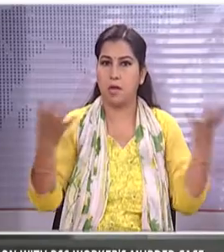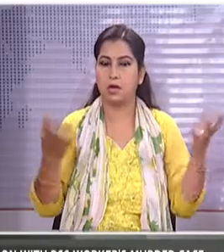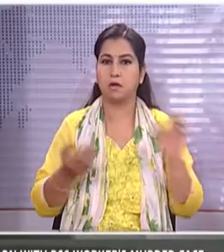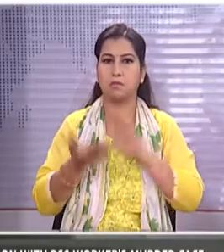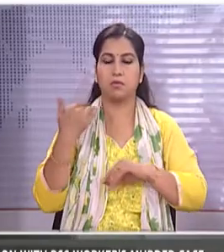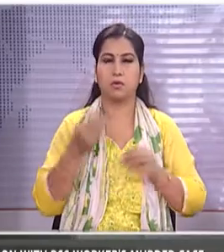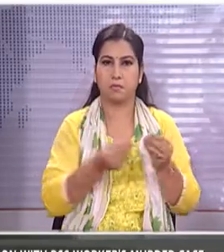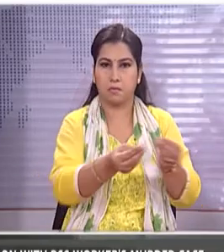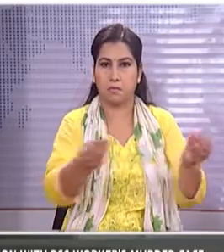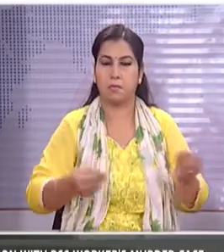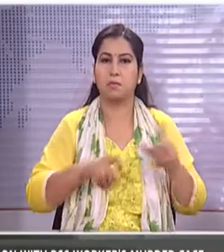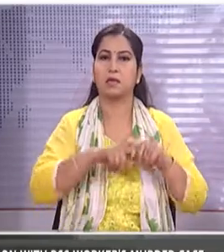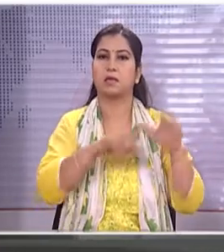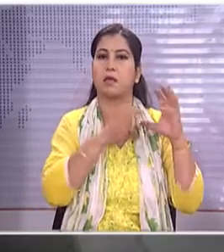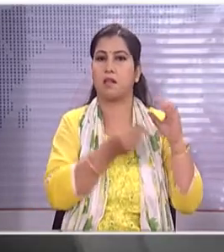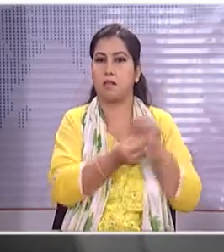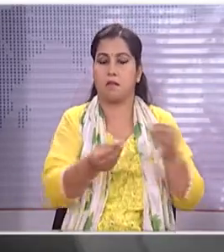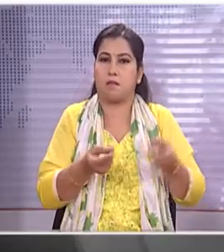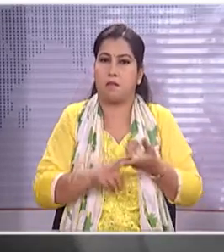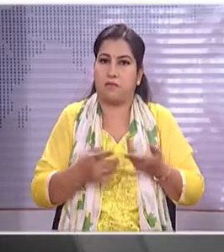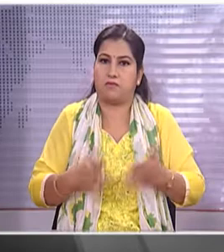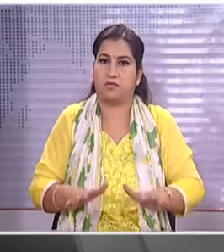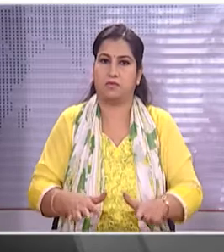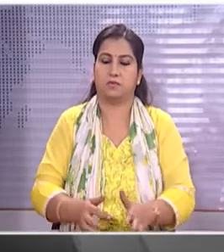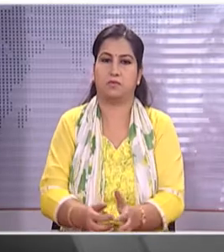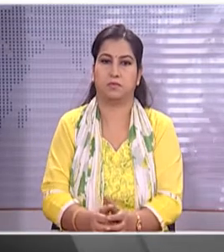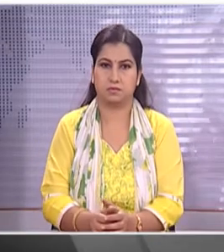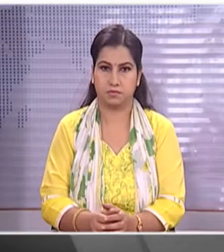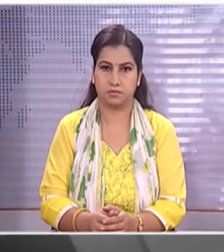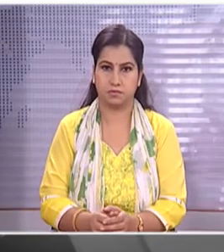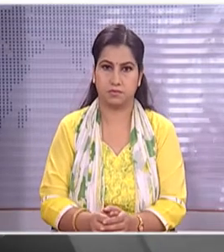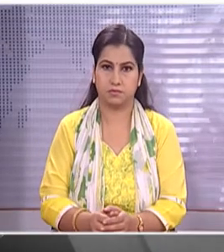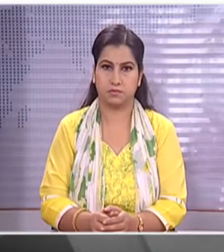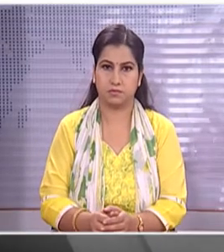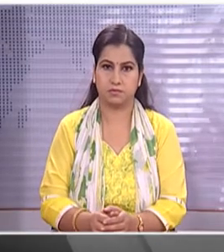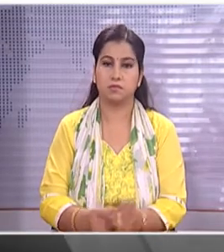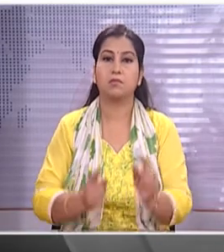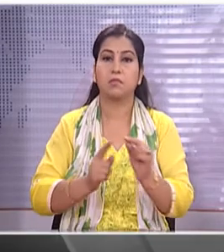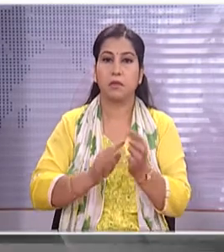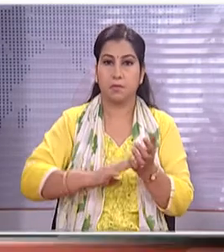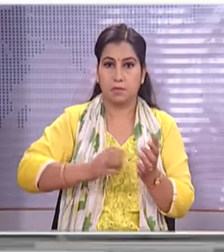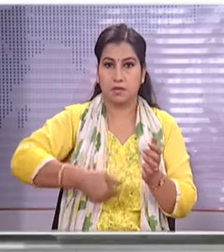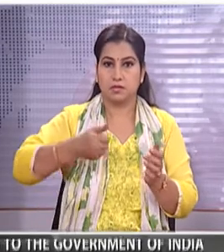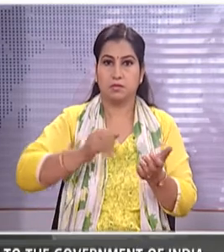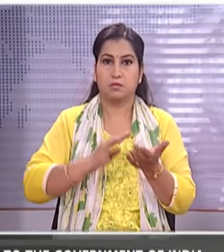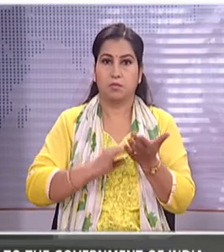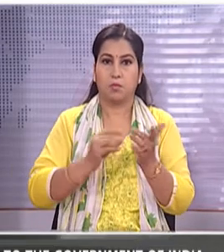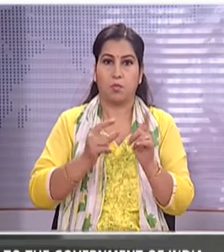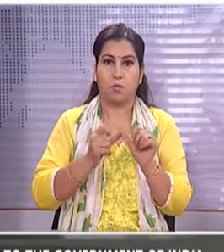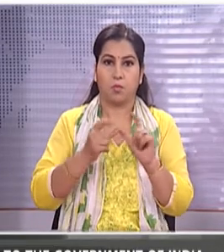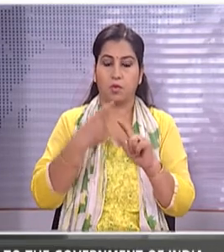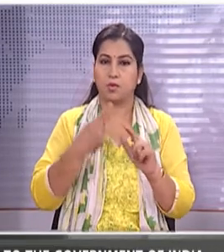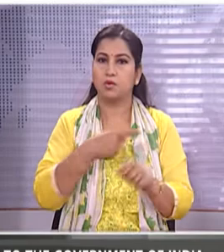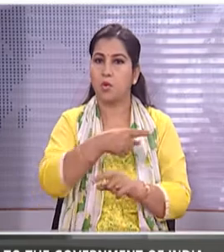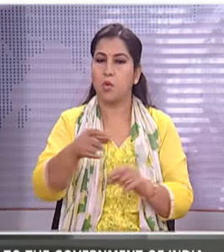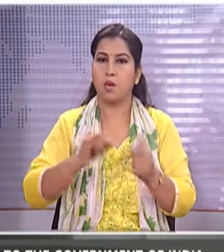many of which have taken place in neighbouring Kerala. Prime Minister Narendra Modi met all secretaries